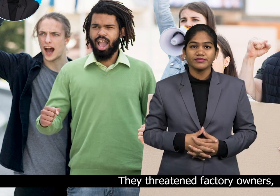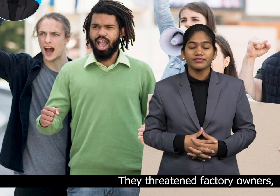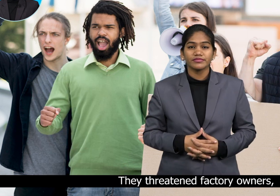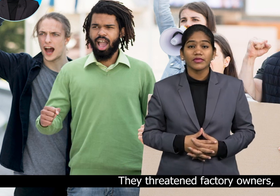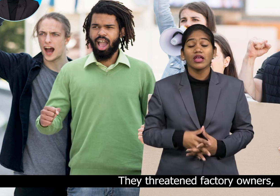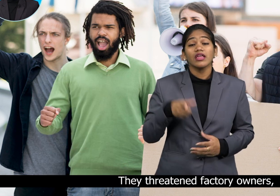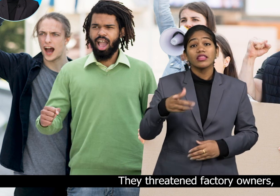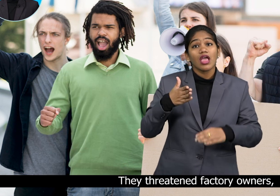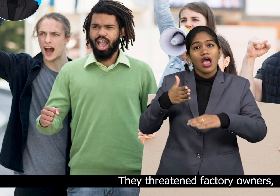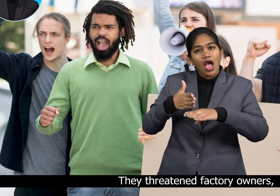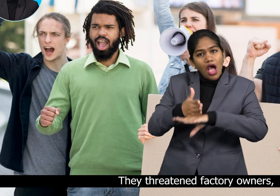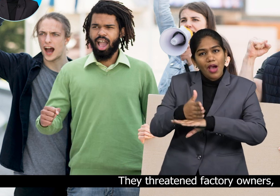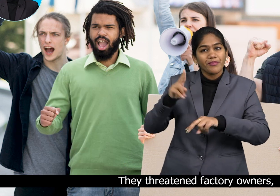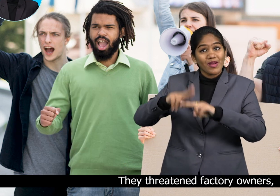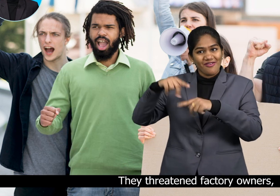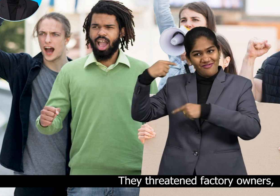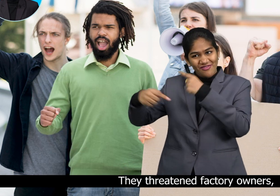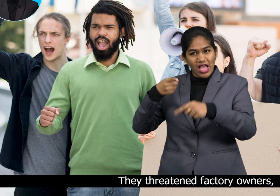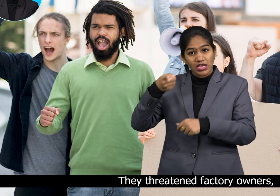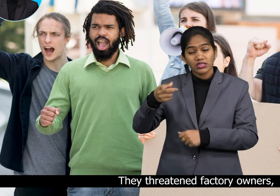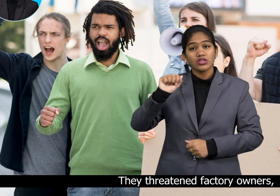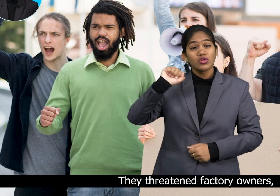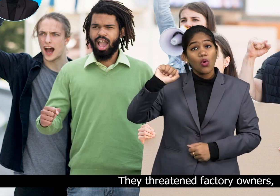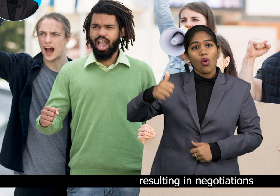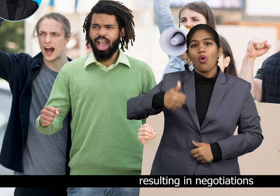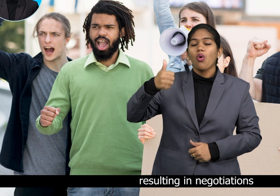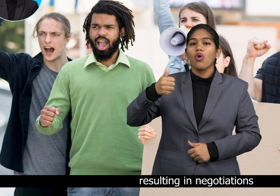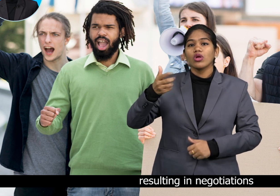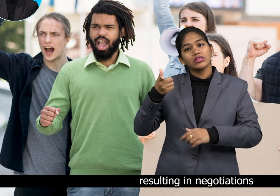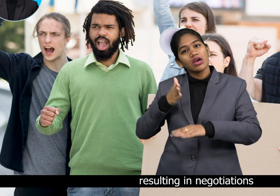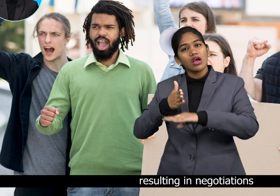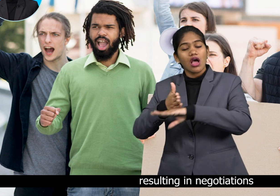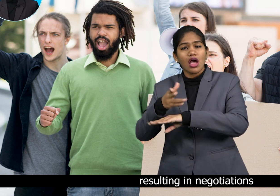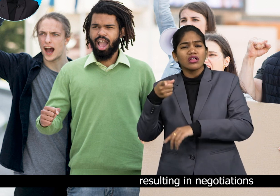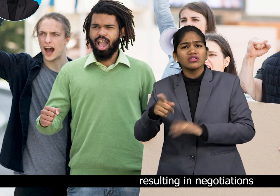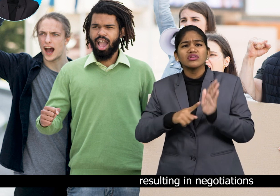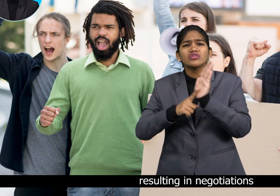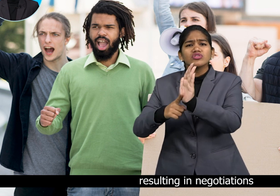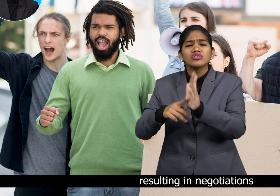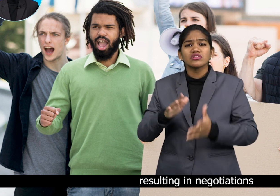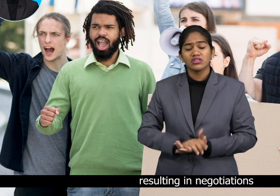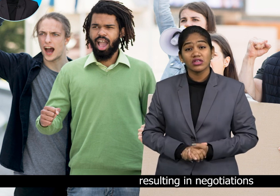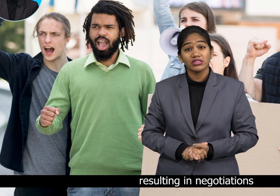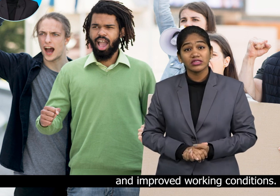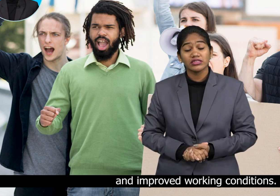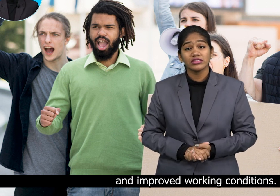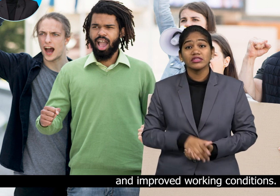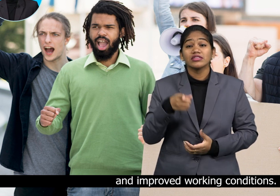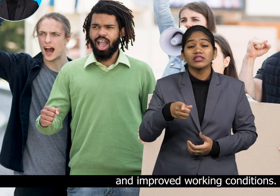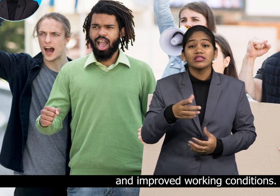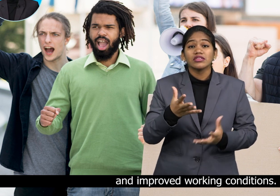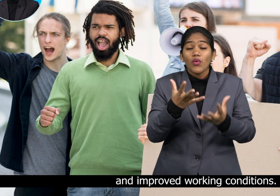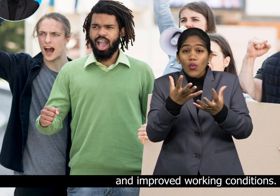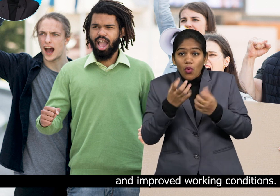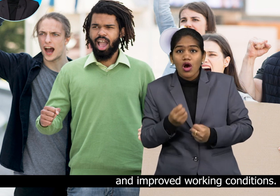They threatened factory owners, resulting in negotiations and